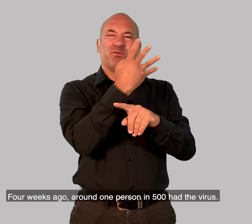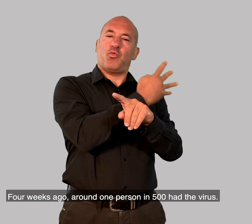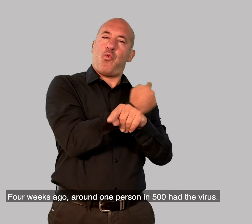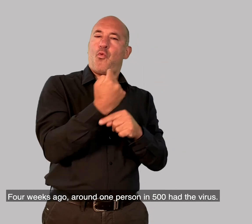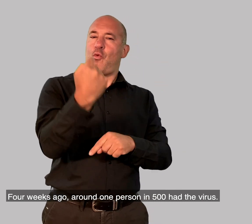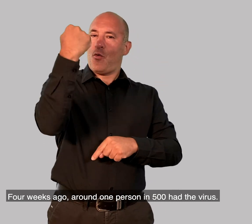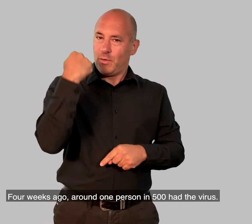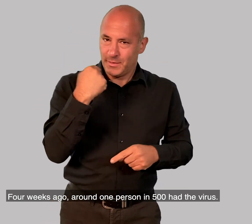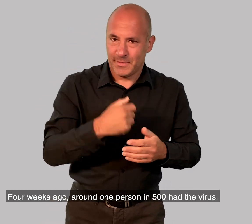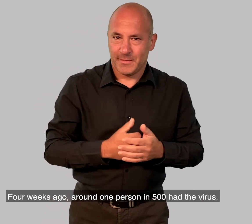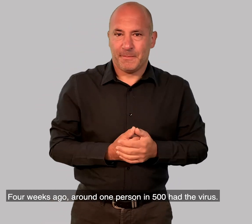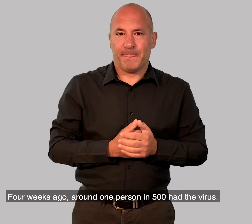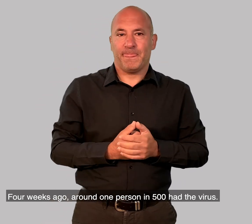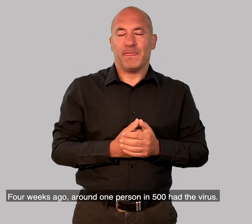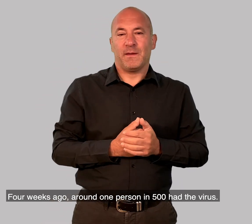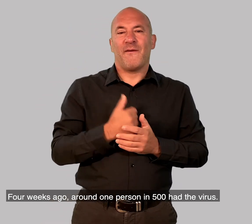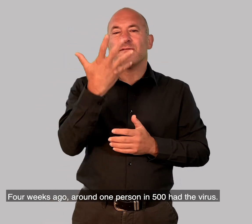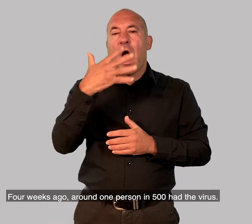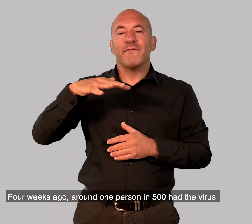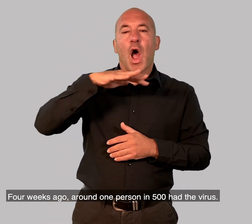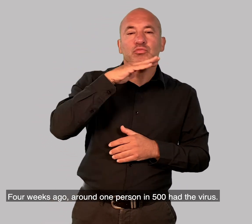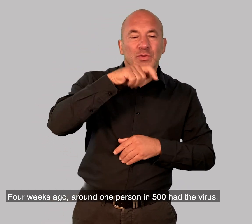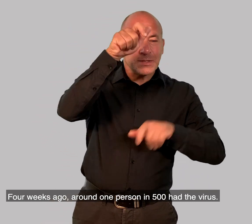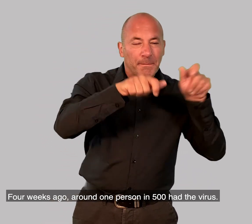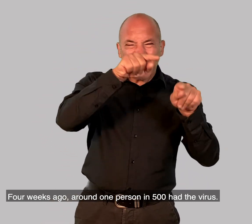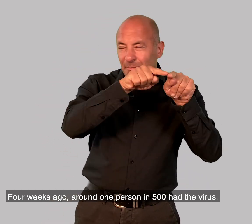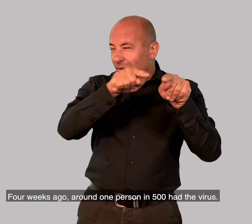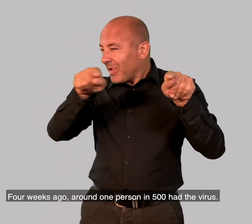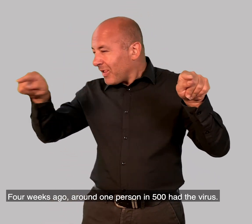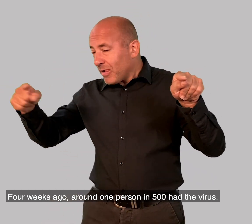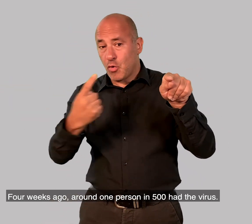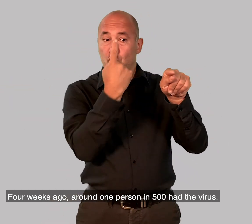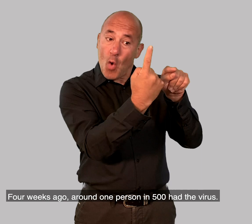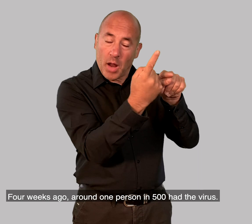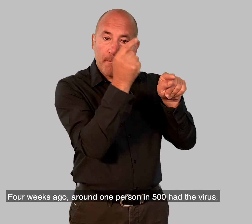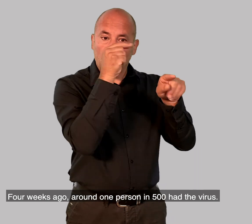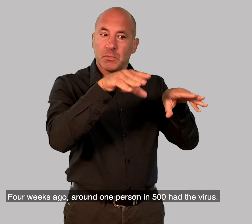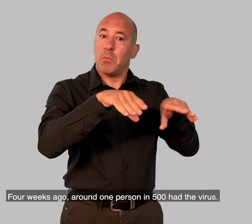4 weeks ago, around 1 person in 500 had the virus.